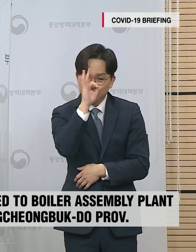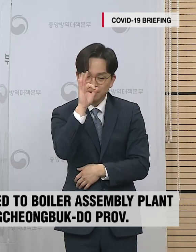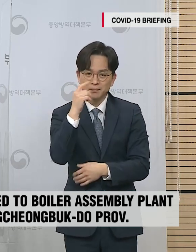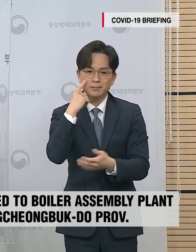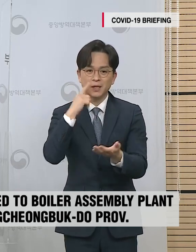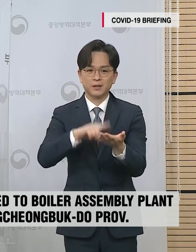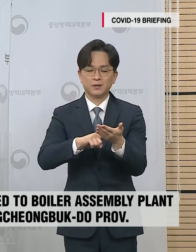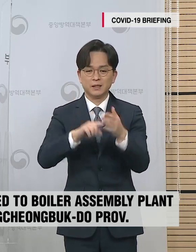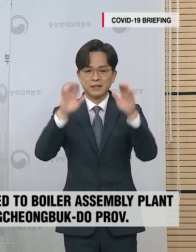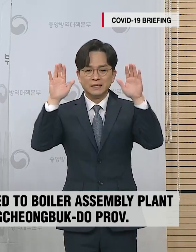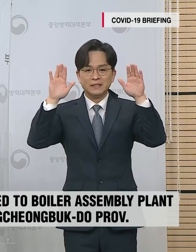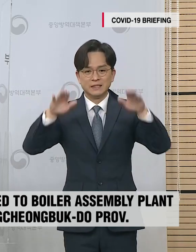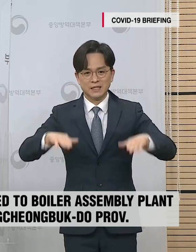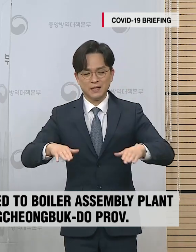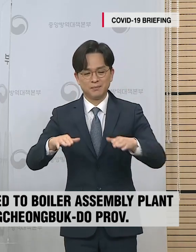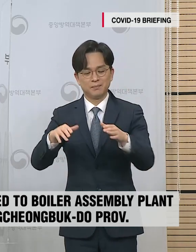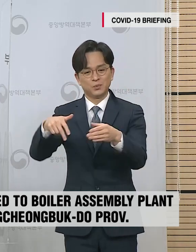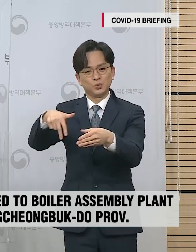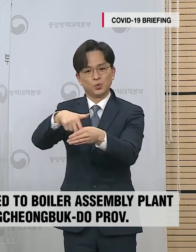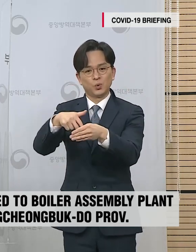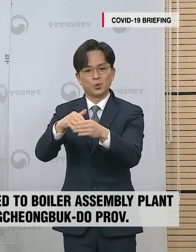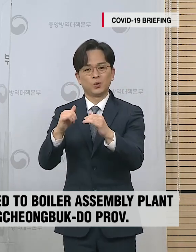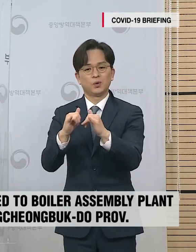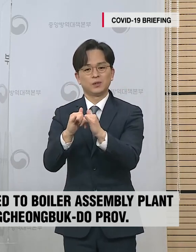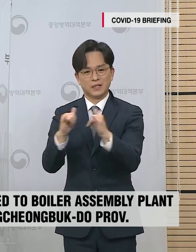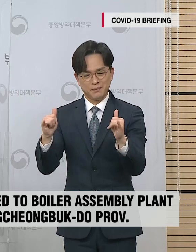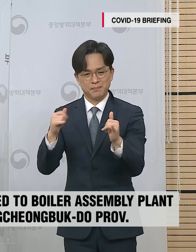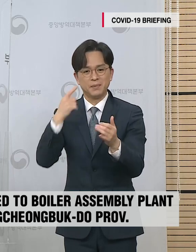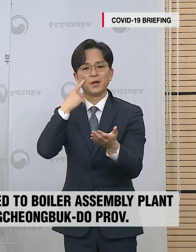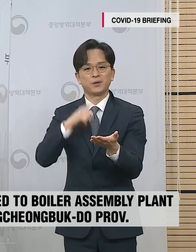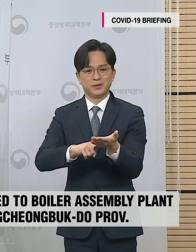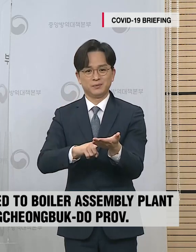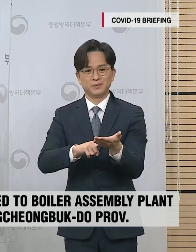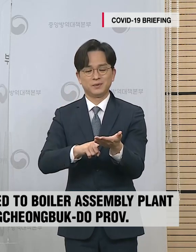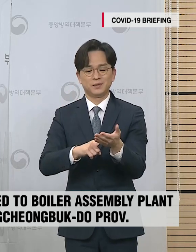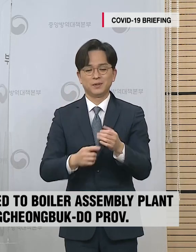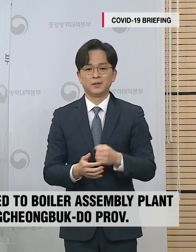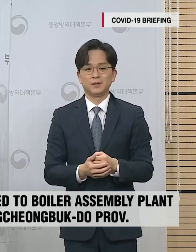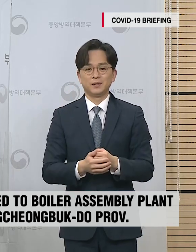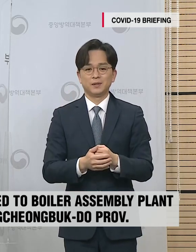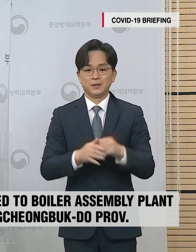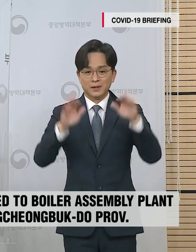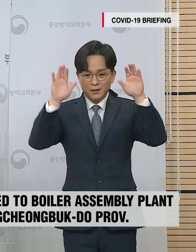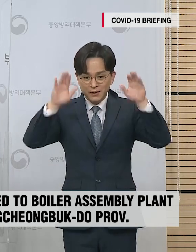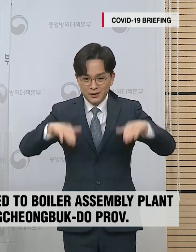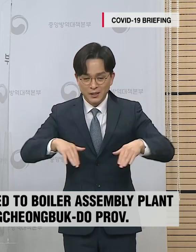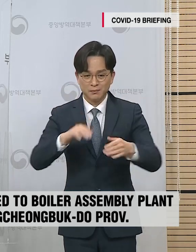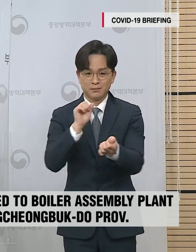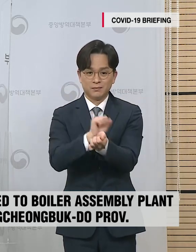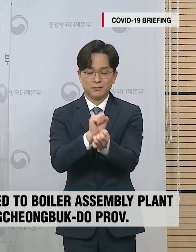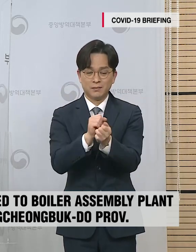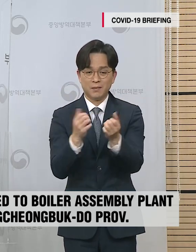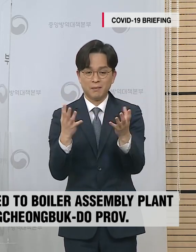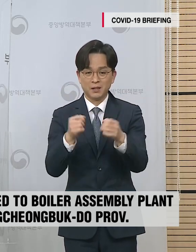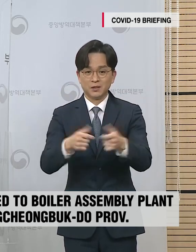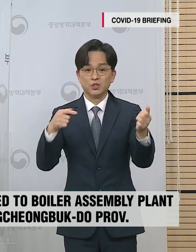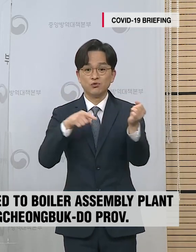we identified additional patients were confirmed at the Islamic mosque. And one of the risk factor was that they did not have a